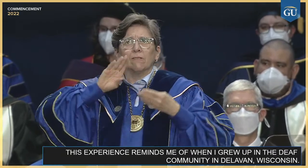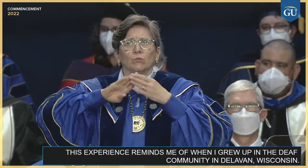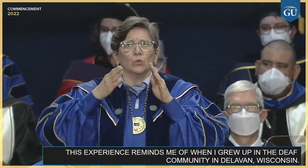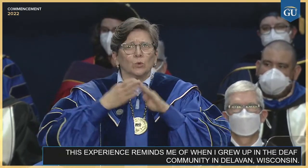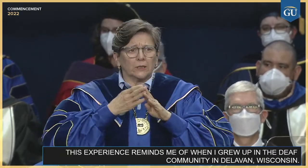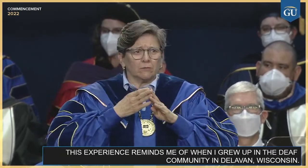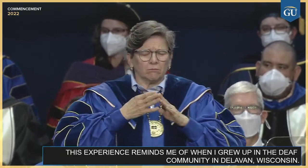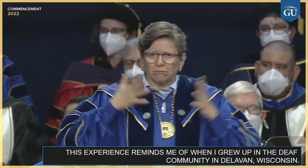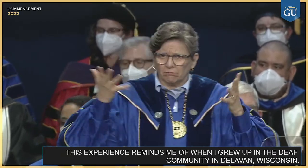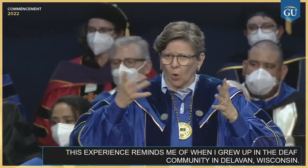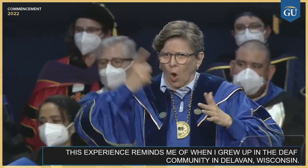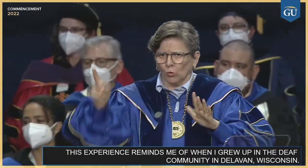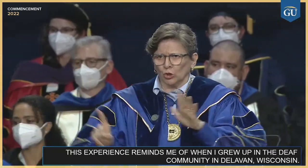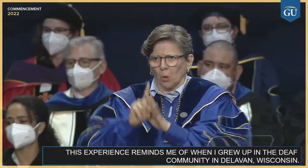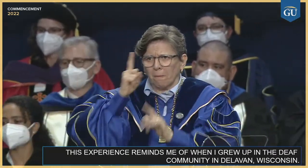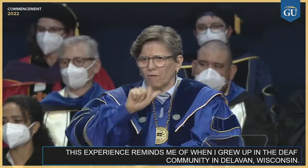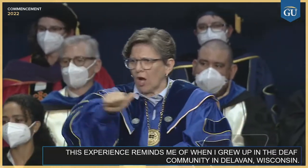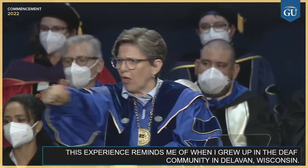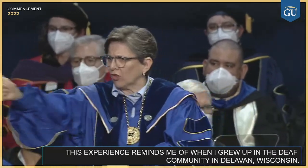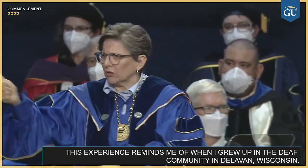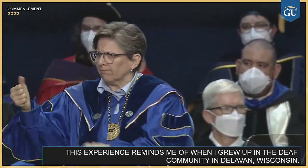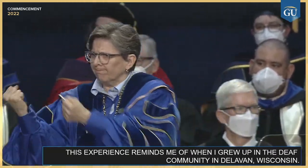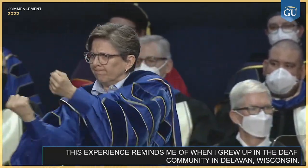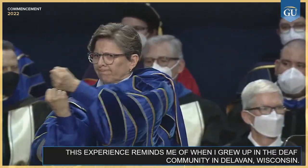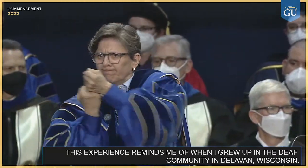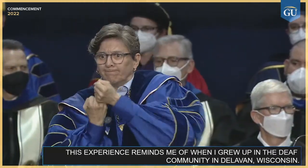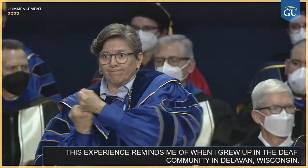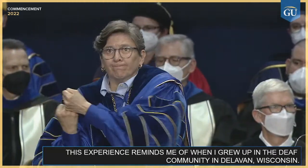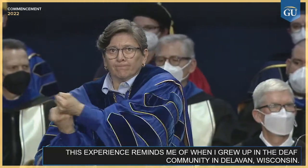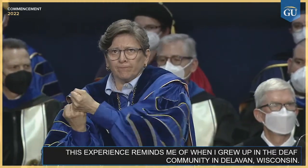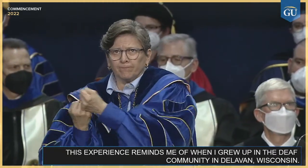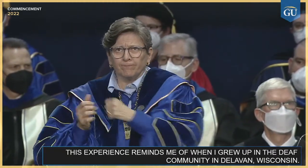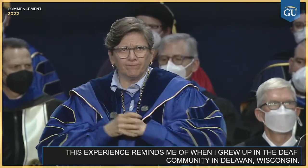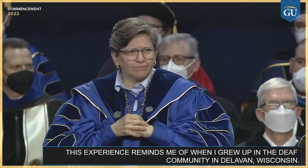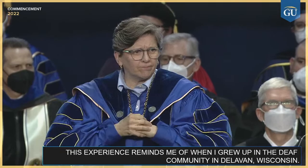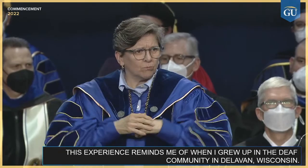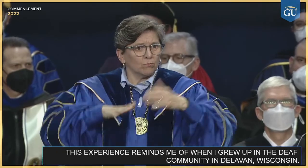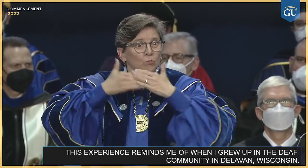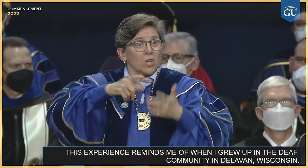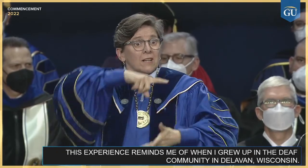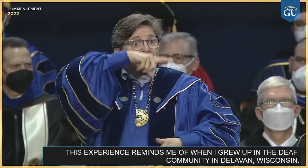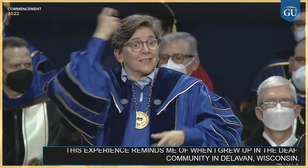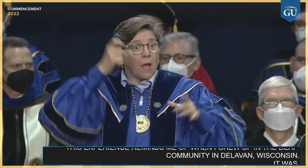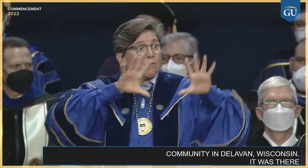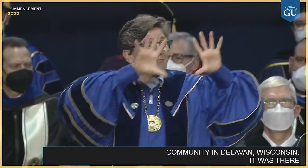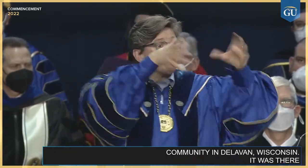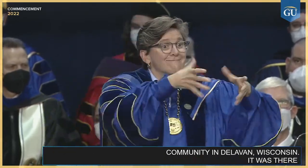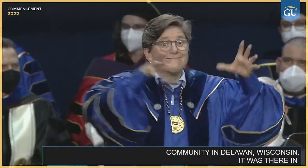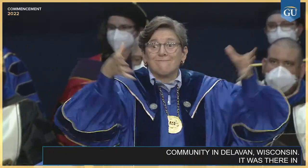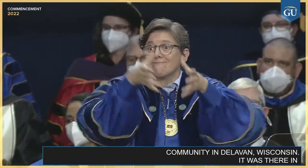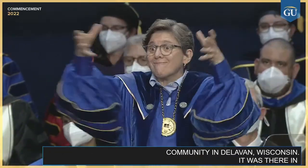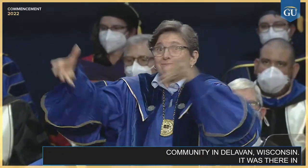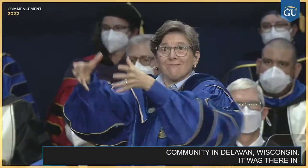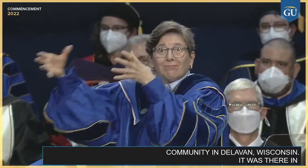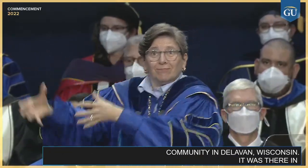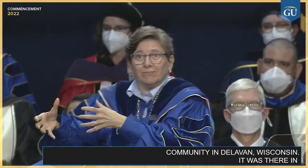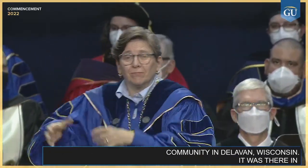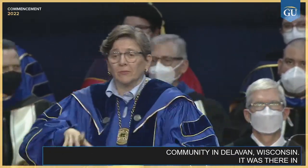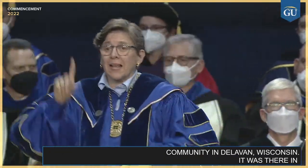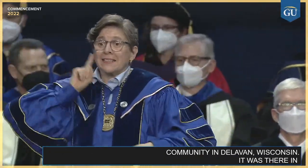It was there in Delavan that I witnessed that our deaf community teaching me about the importance of showing